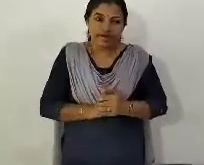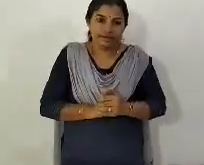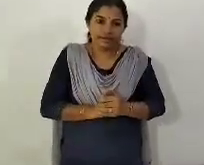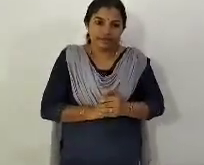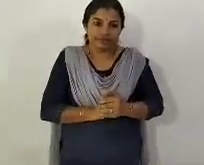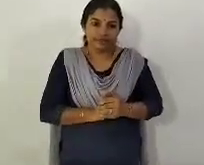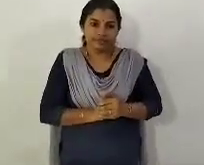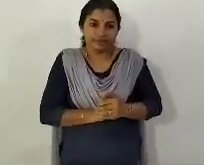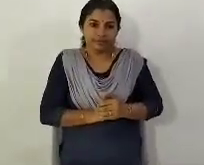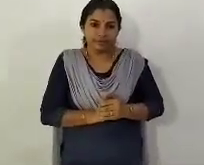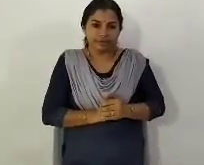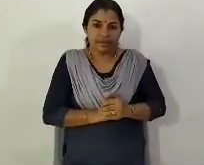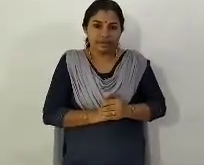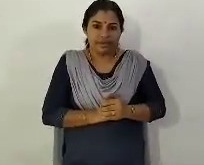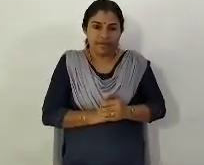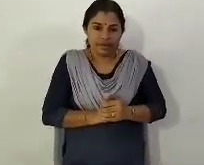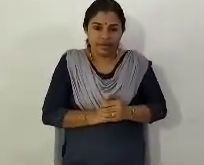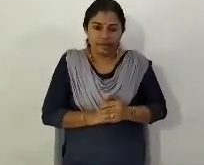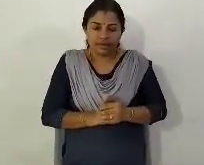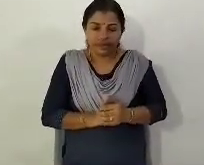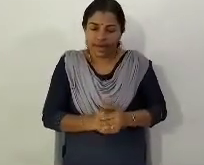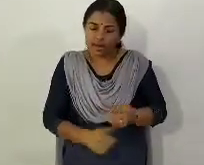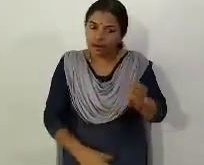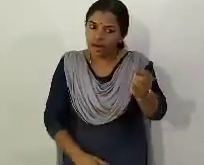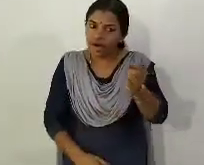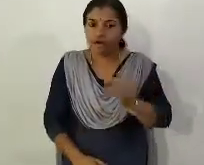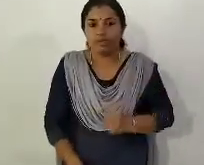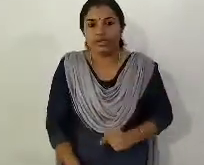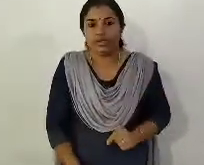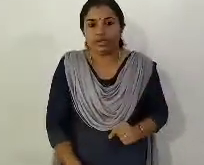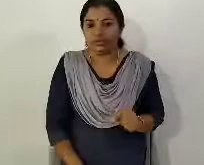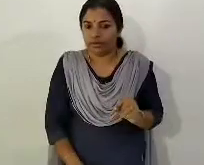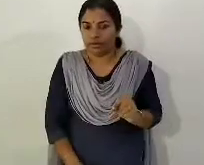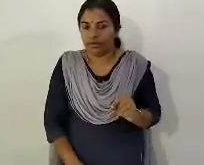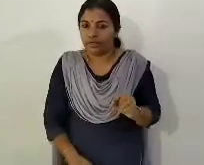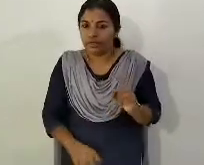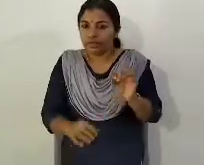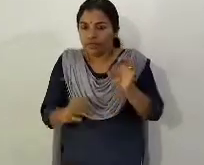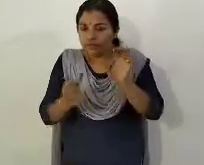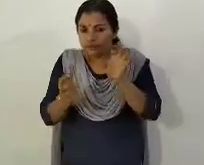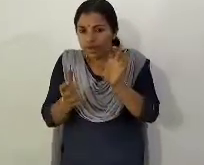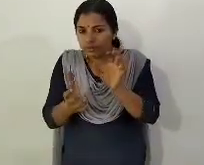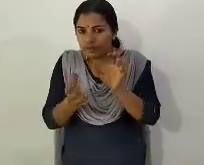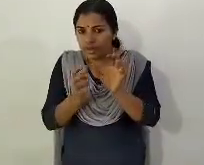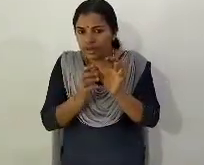clarity. Okay, and one more point you note down. When we